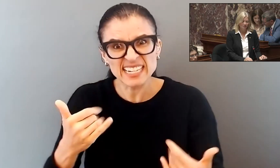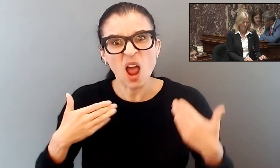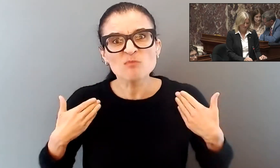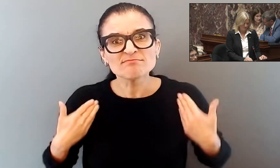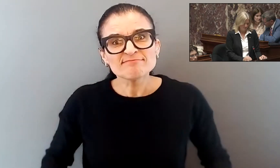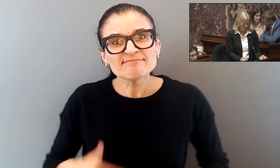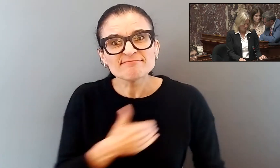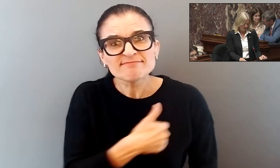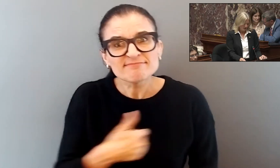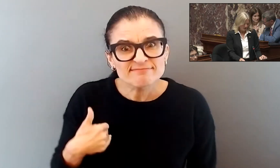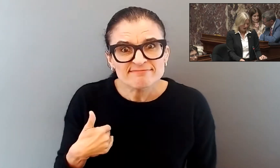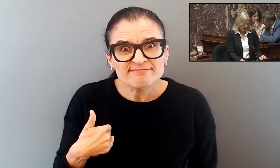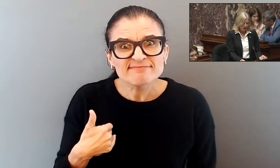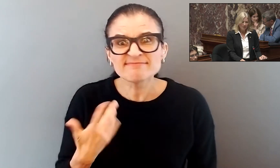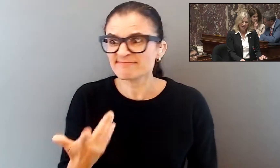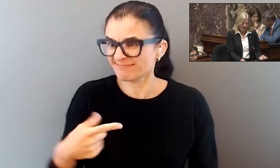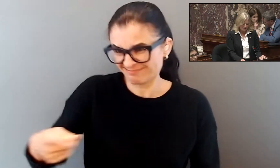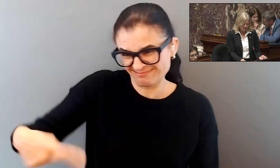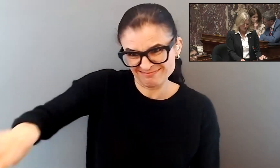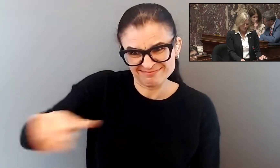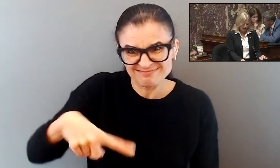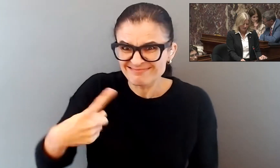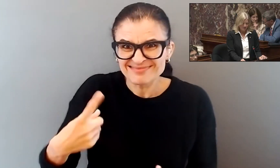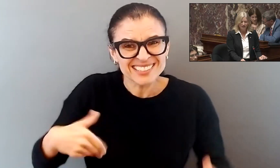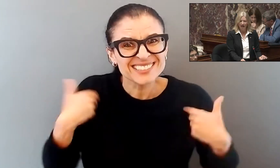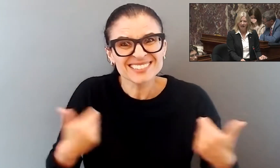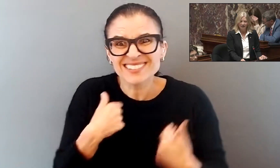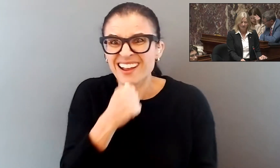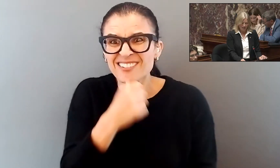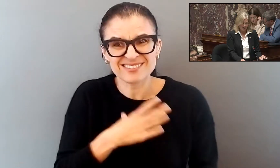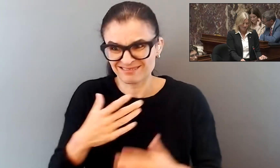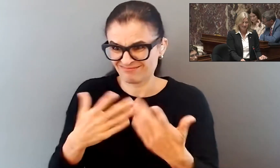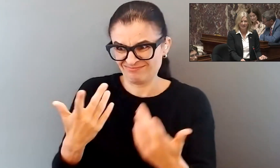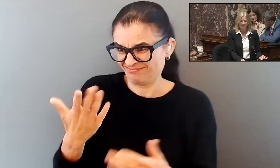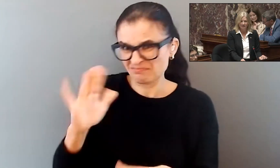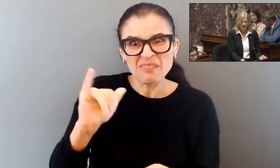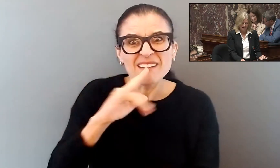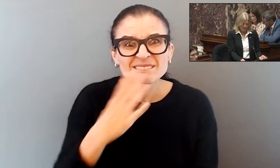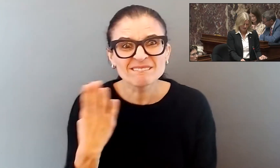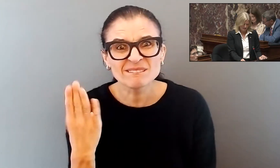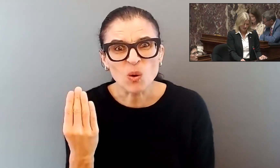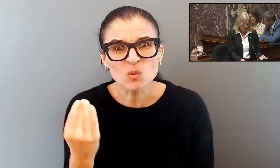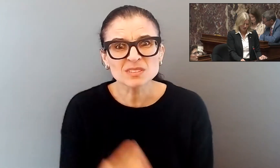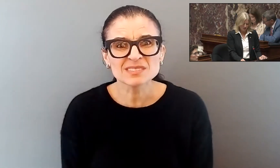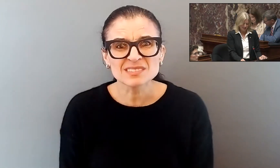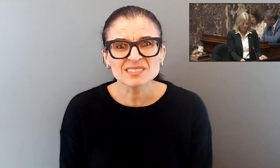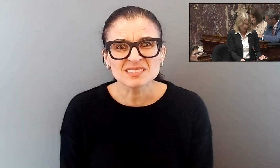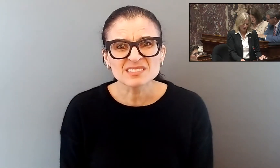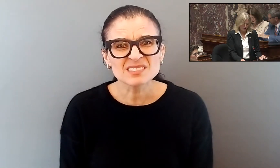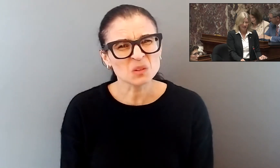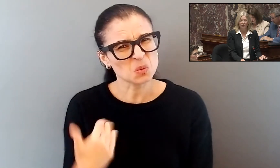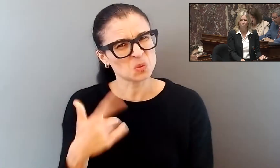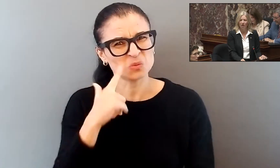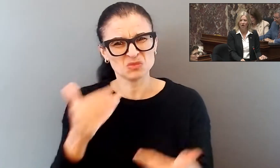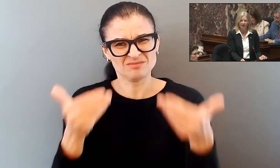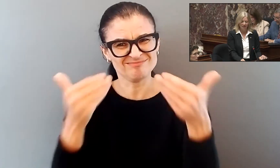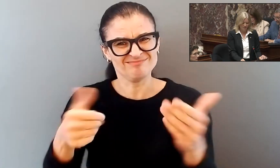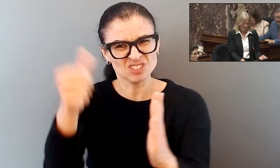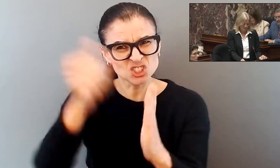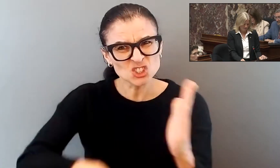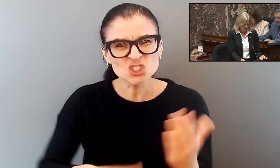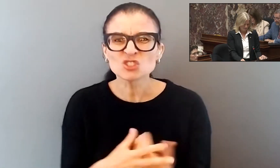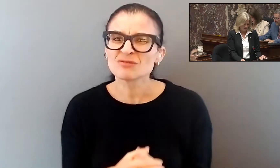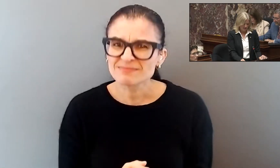14. All because we fell for the lie, a lot of us did, that children can be born in the wrong